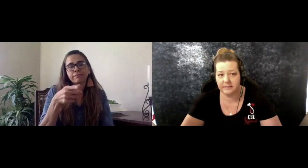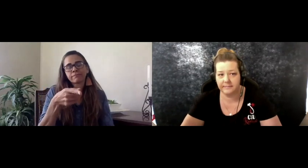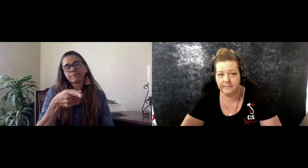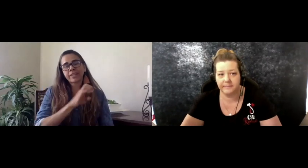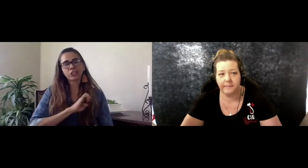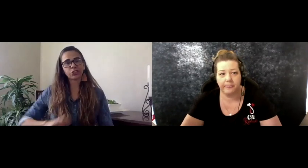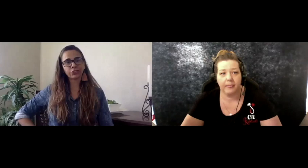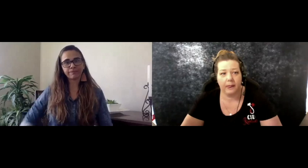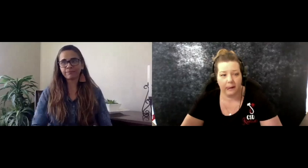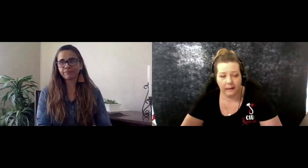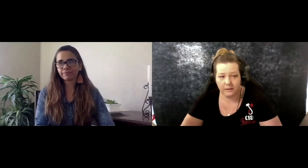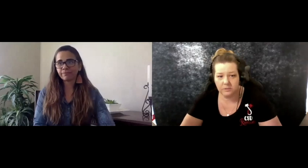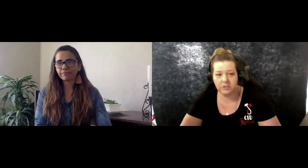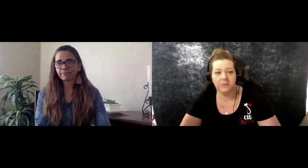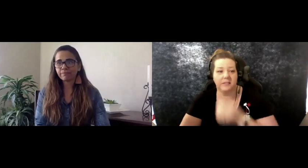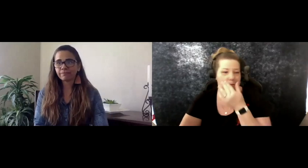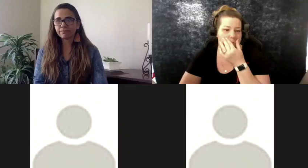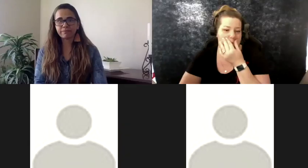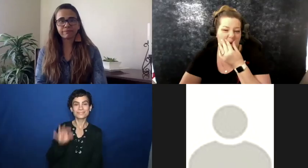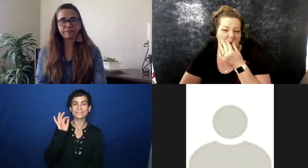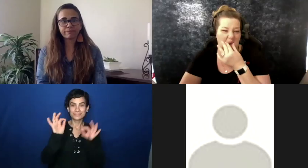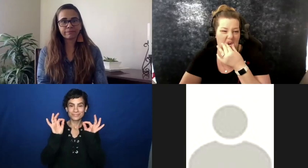academics? So we'll start with Esther.